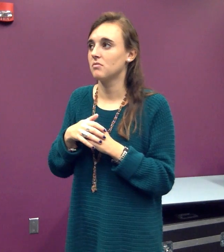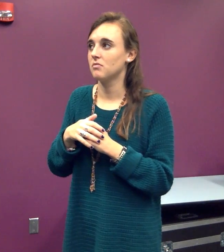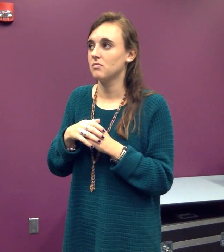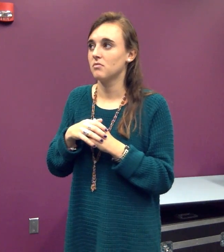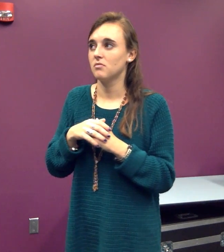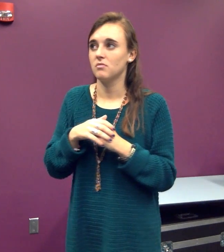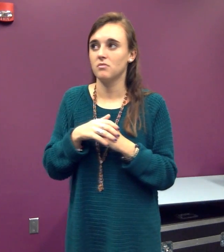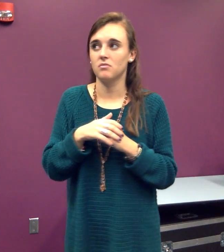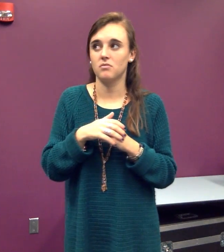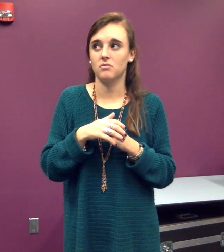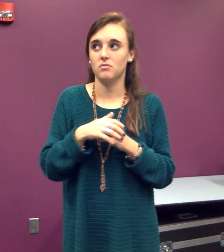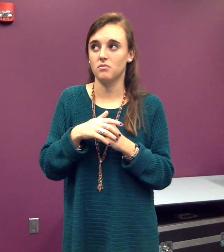This one is